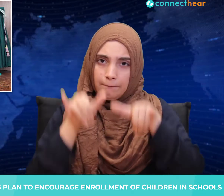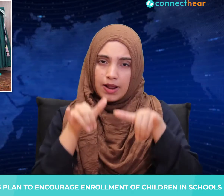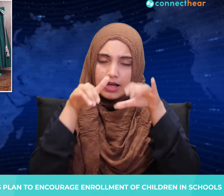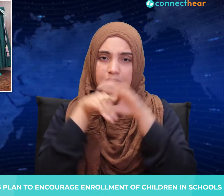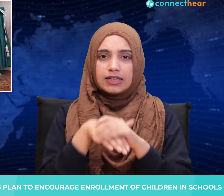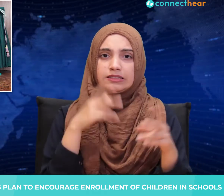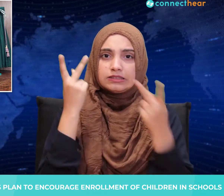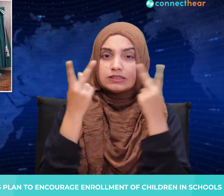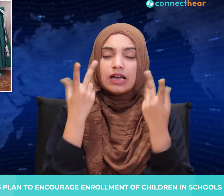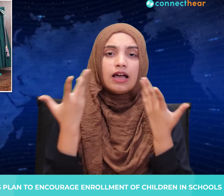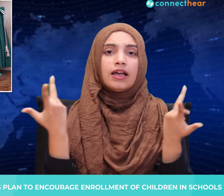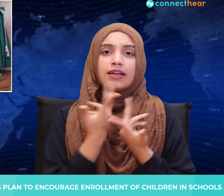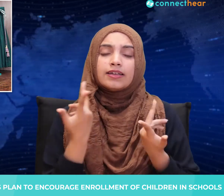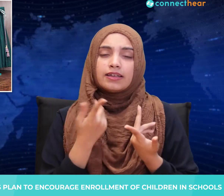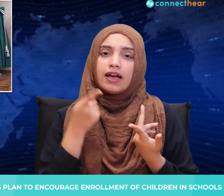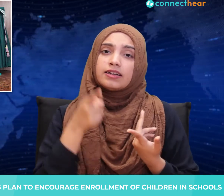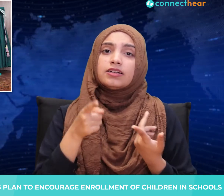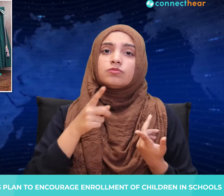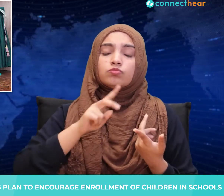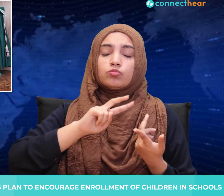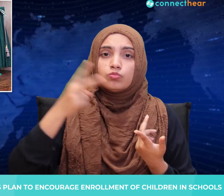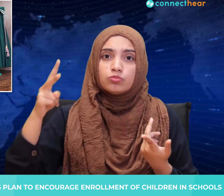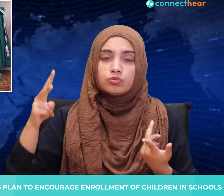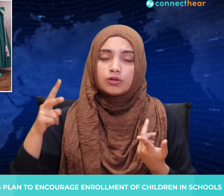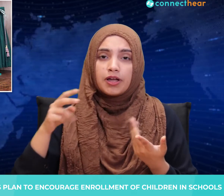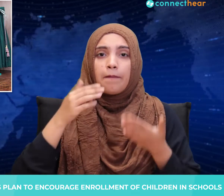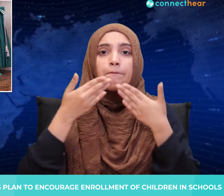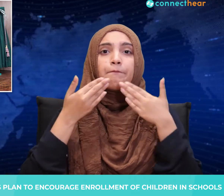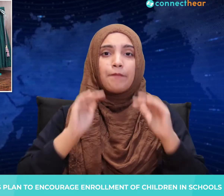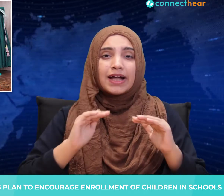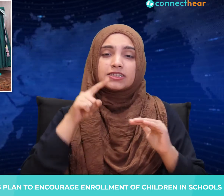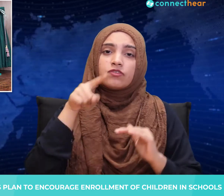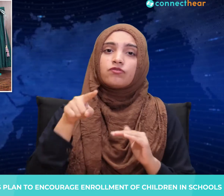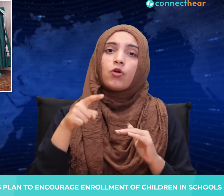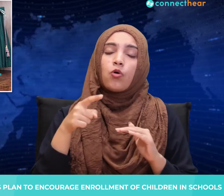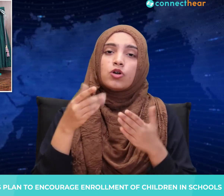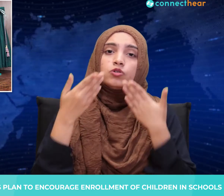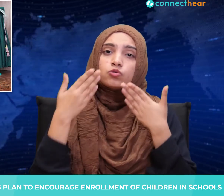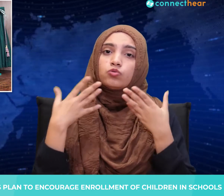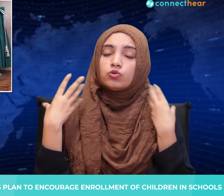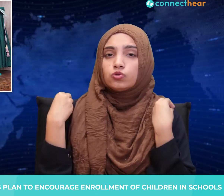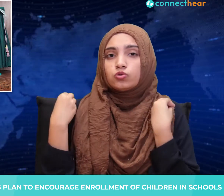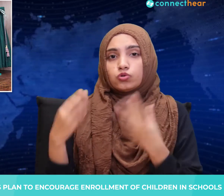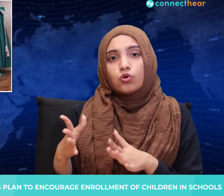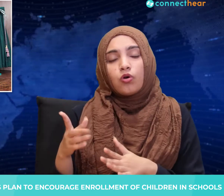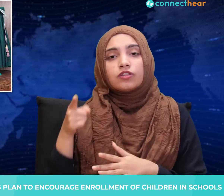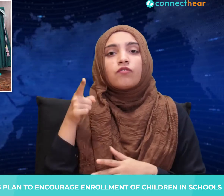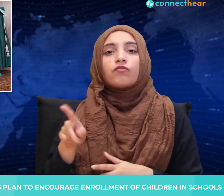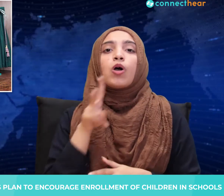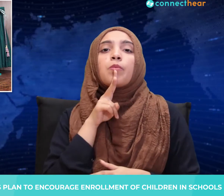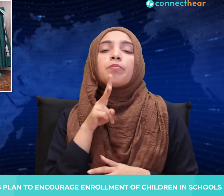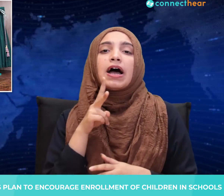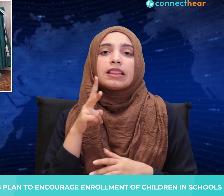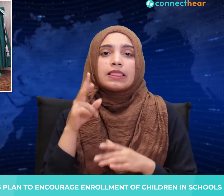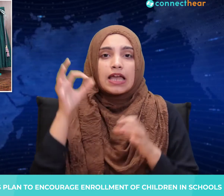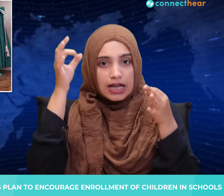estimates indicates that the dropout rate is highest for the poorest 2 quintiles in secondary